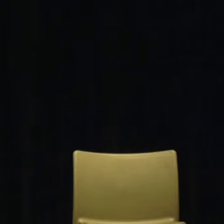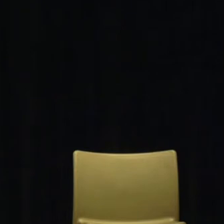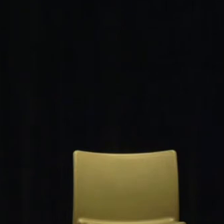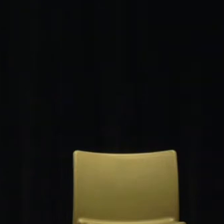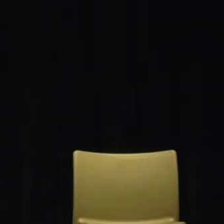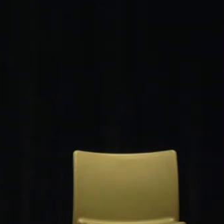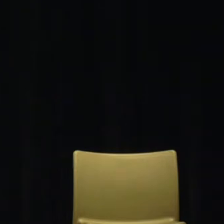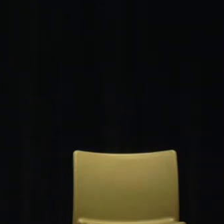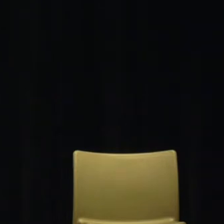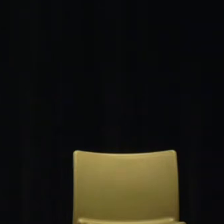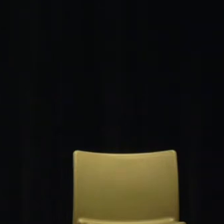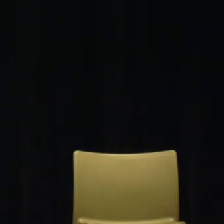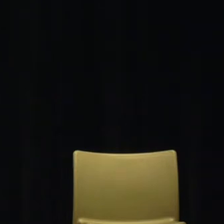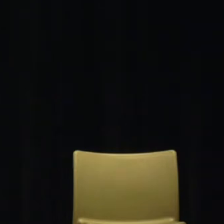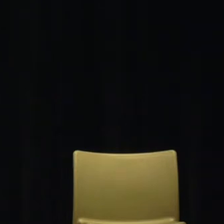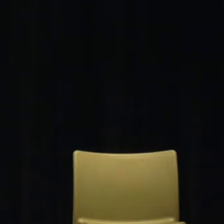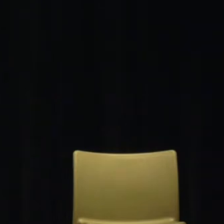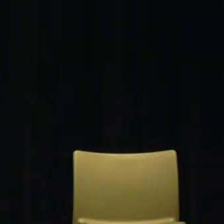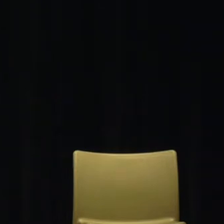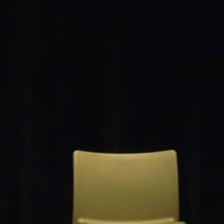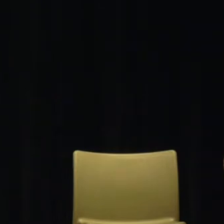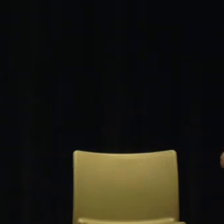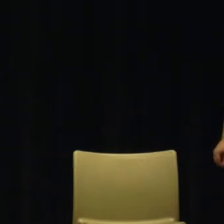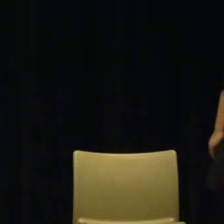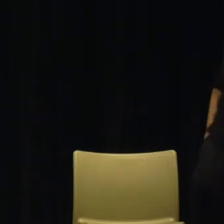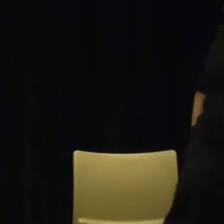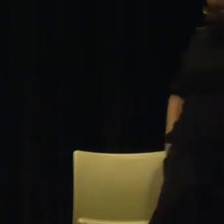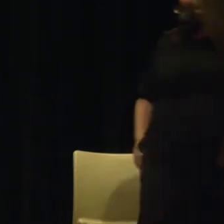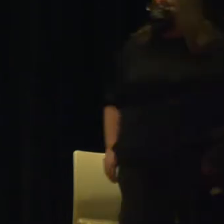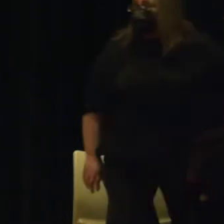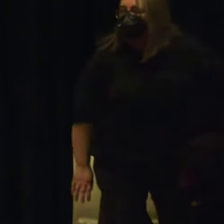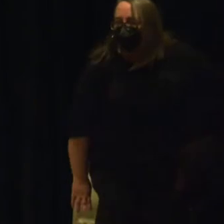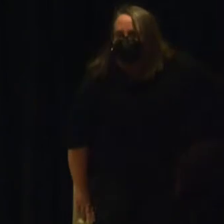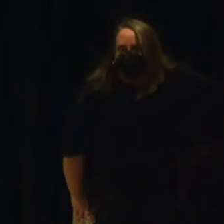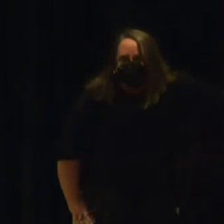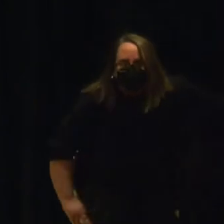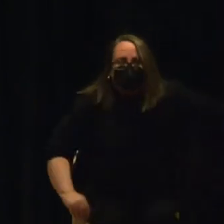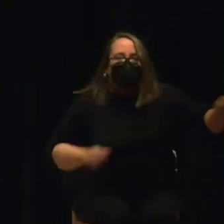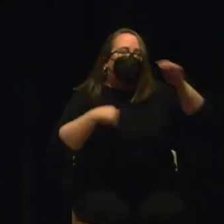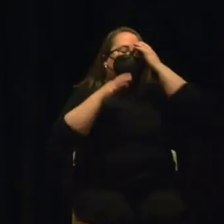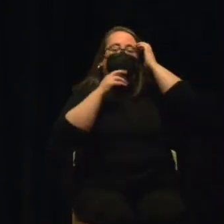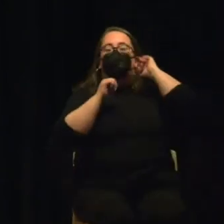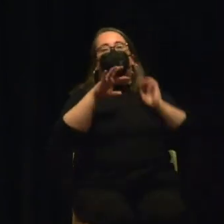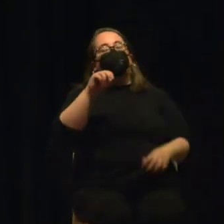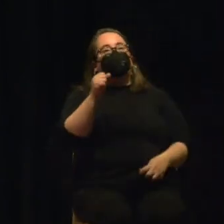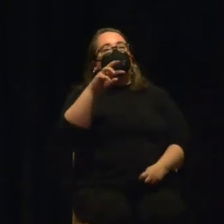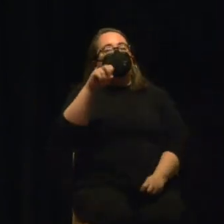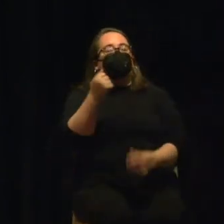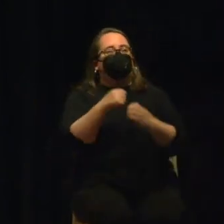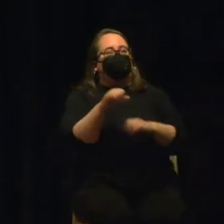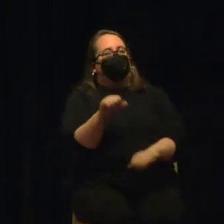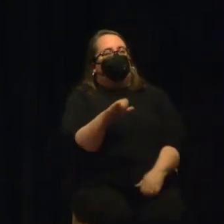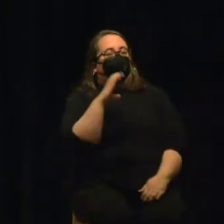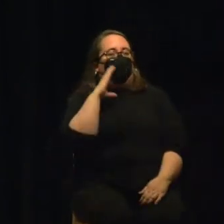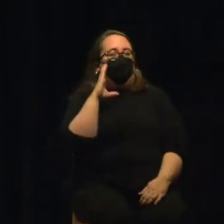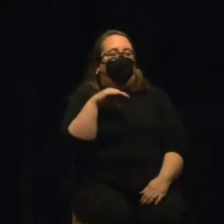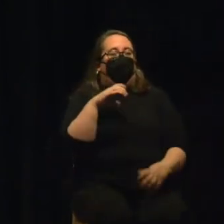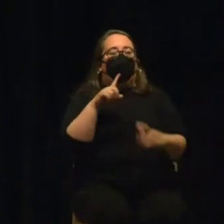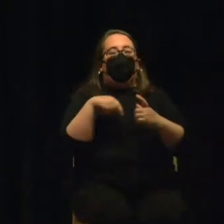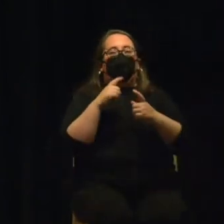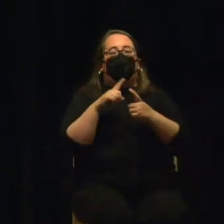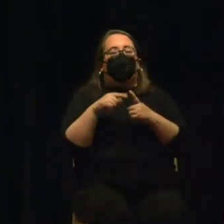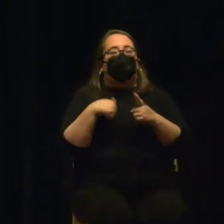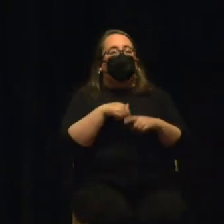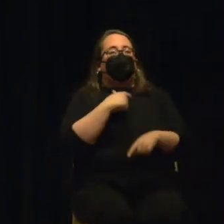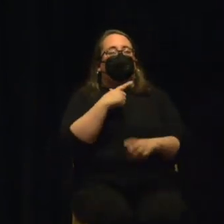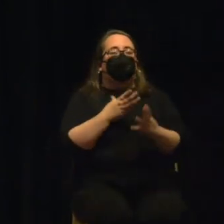the time about all of this stuff, because she lived through, you know, 50s and 60s and from the South, and has all these stories. And, you know, and when we